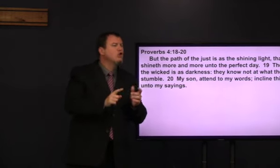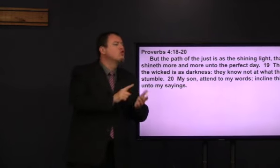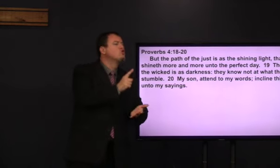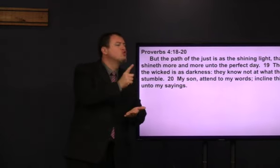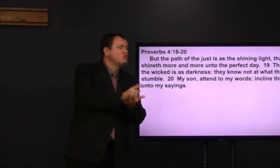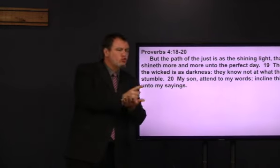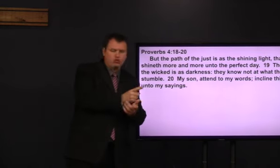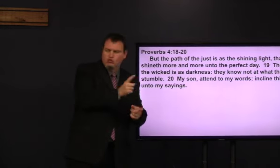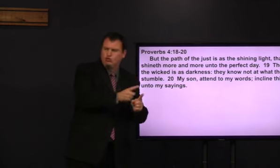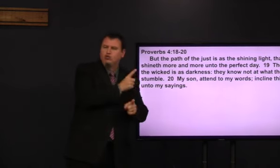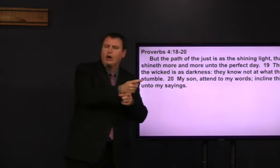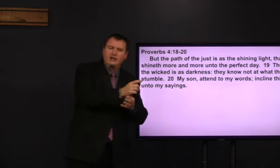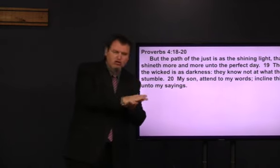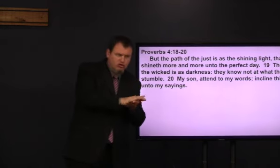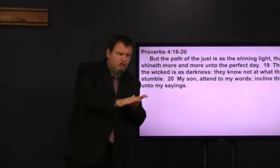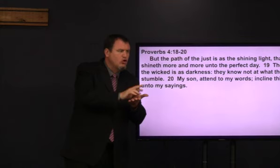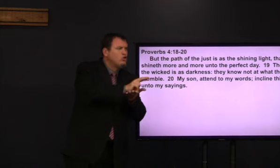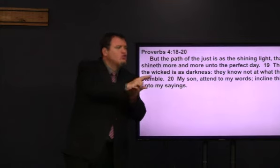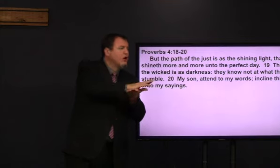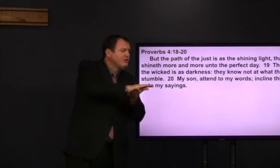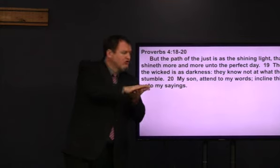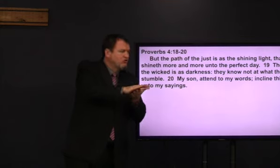Not the simple, right, but the path of the righteous.